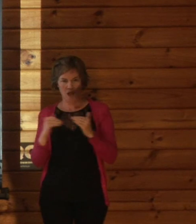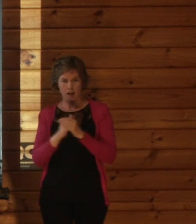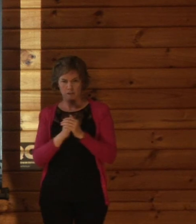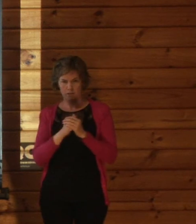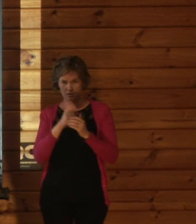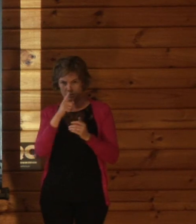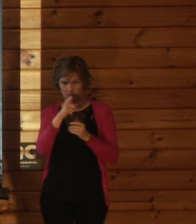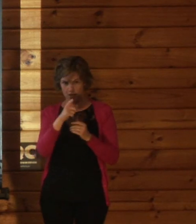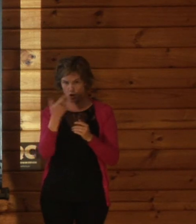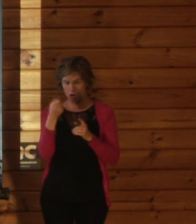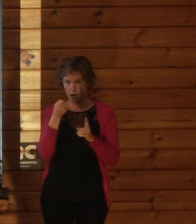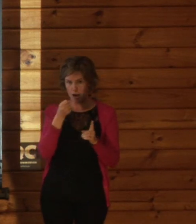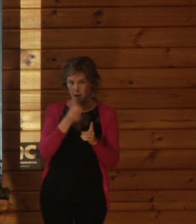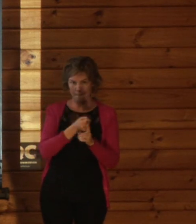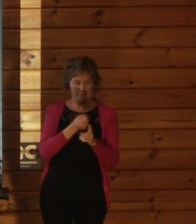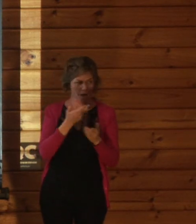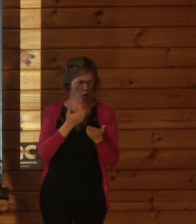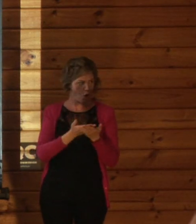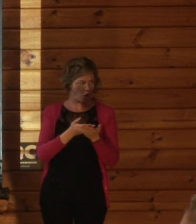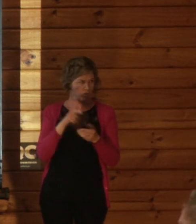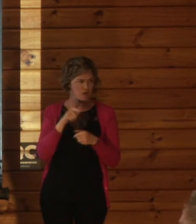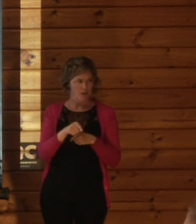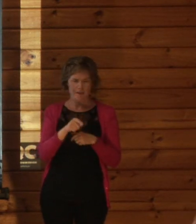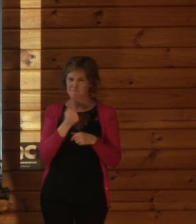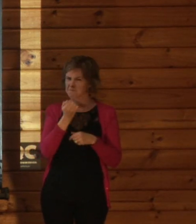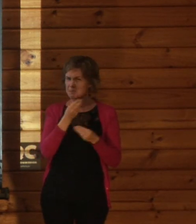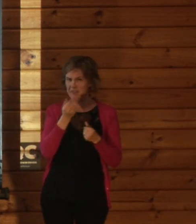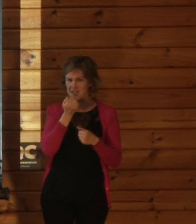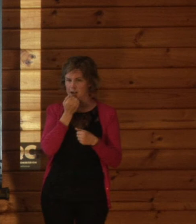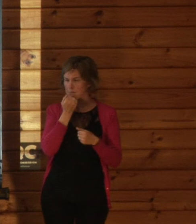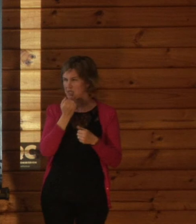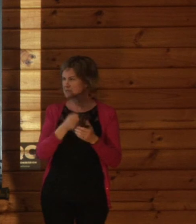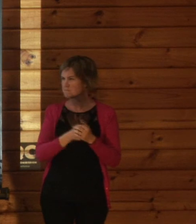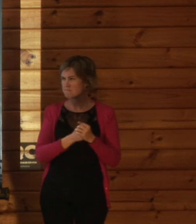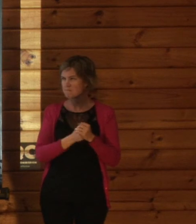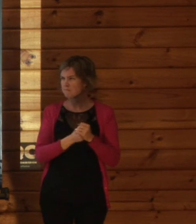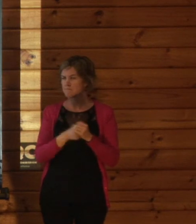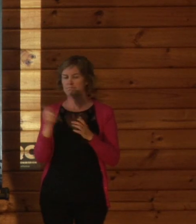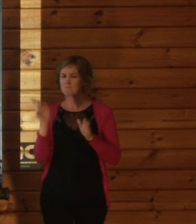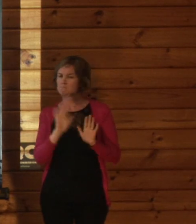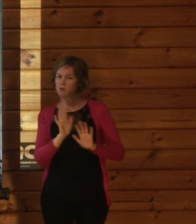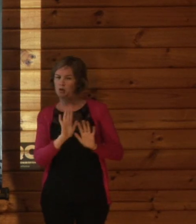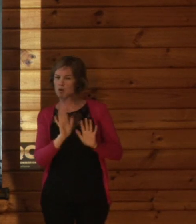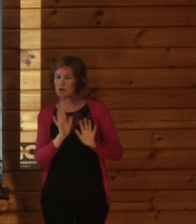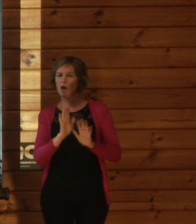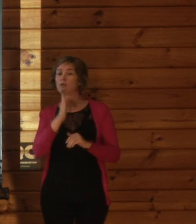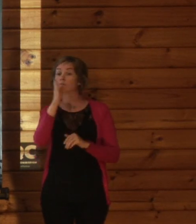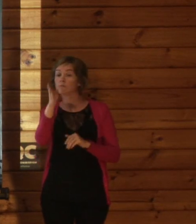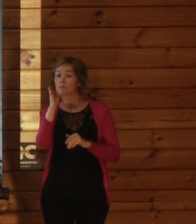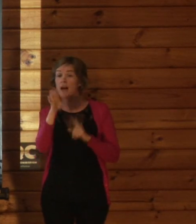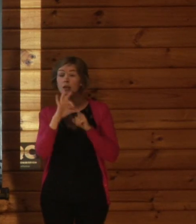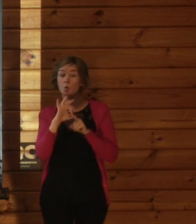increase of the LSM numbers? No, that temporary dewatering won't have an impact on that. So I had a question over here. Or is that?